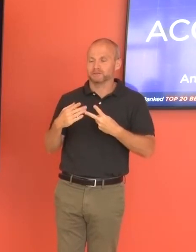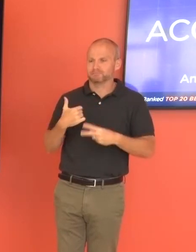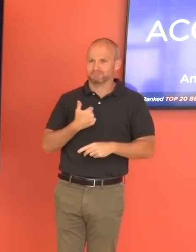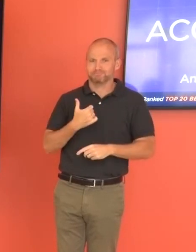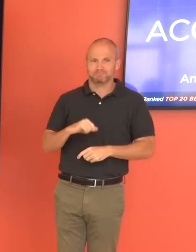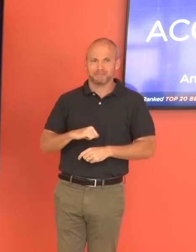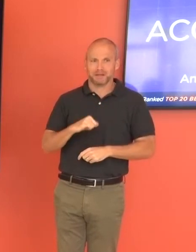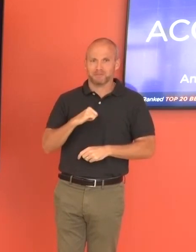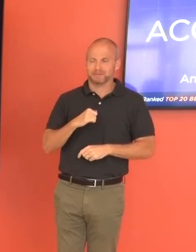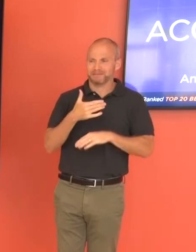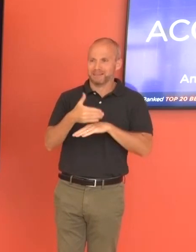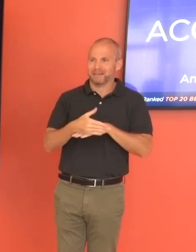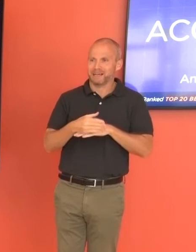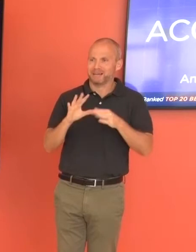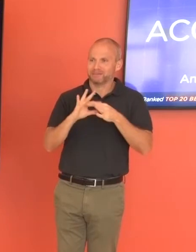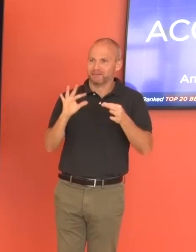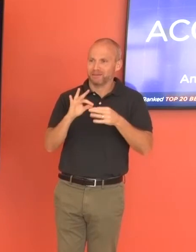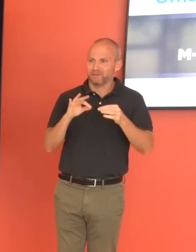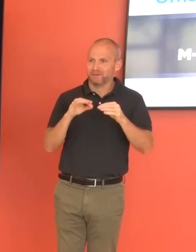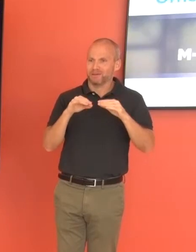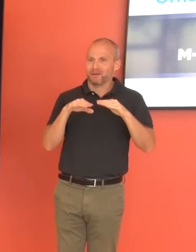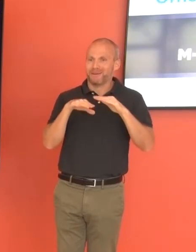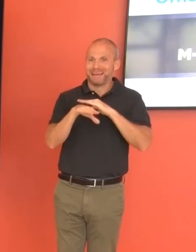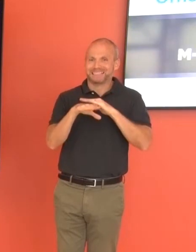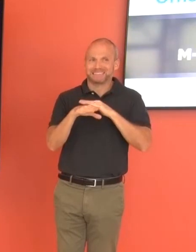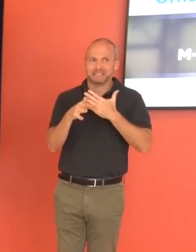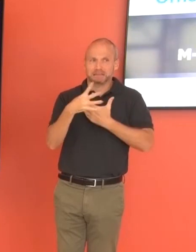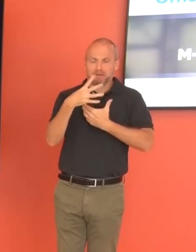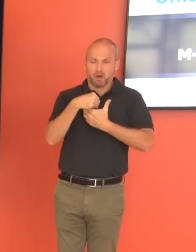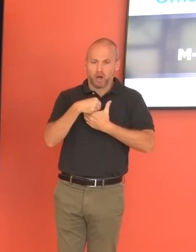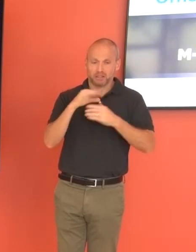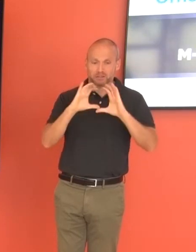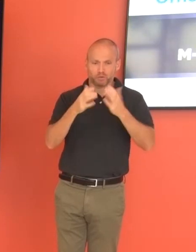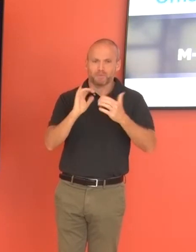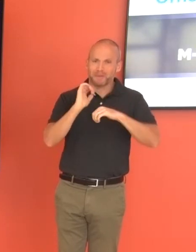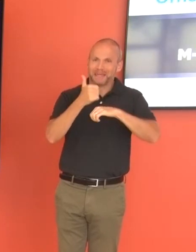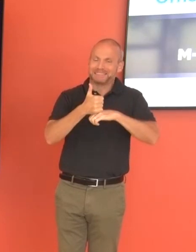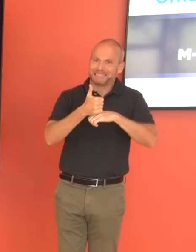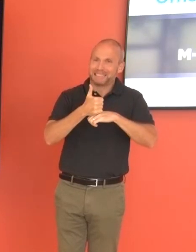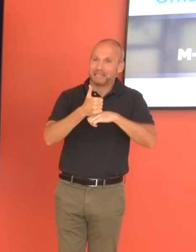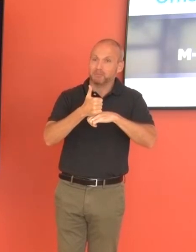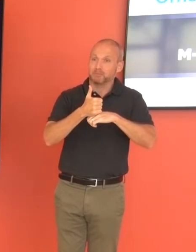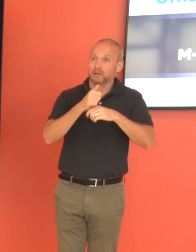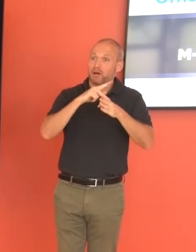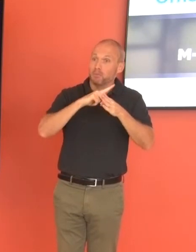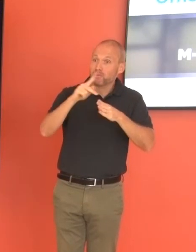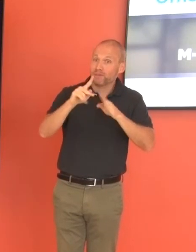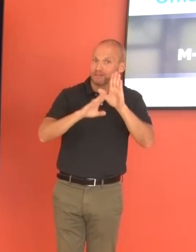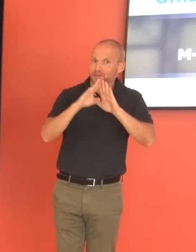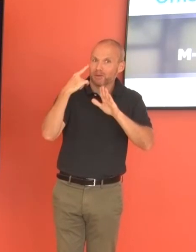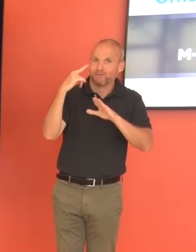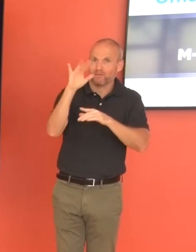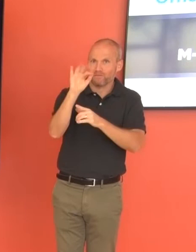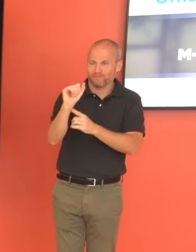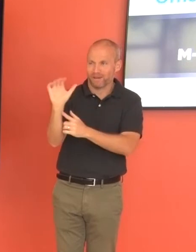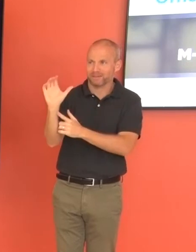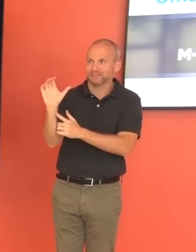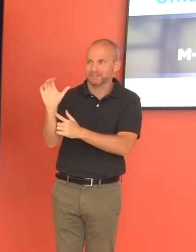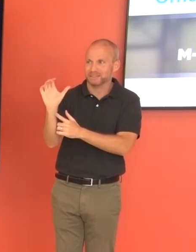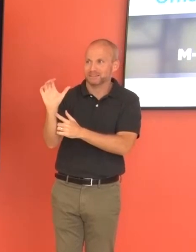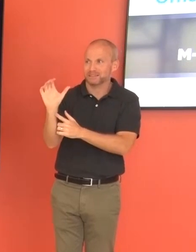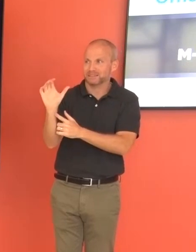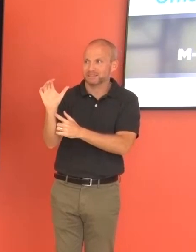say, after talking to our Access Autism group, they already set up a series of professional development for faculty that's